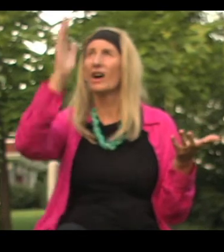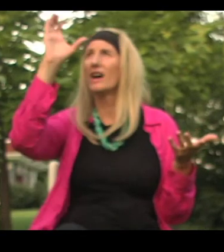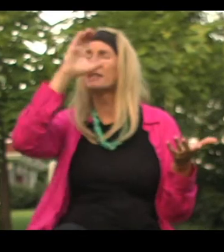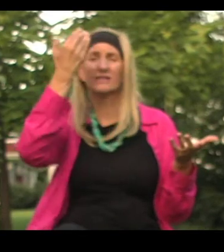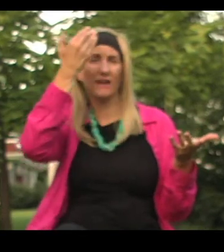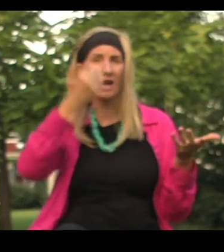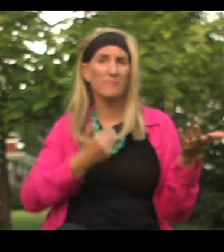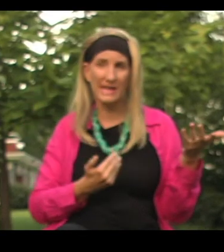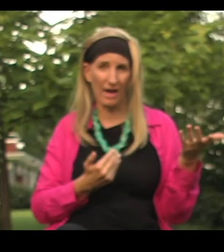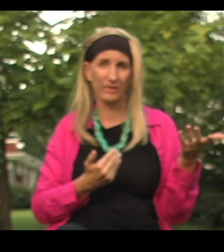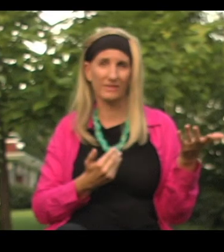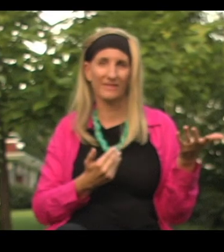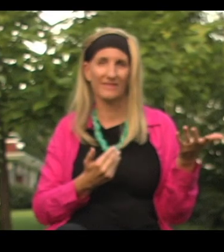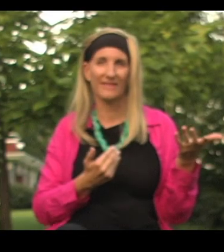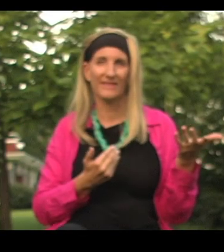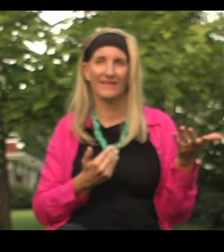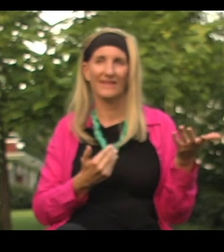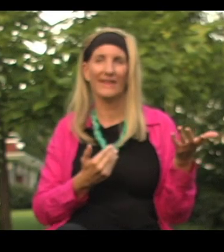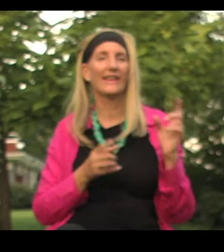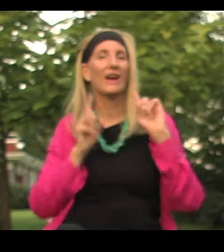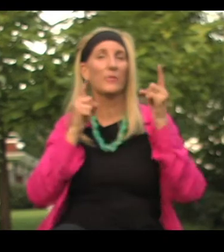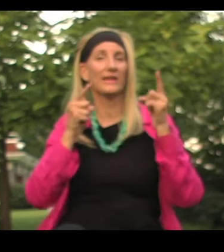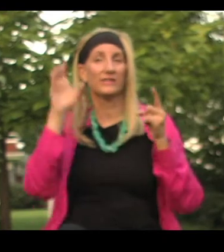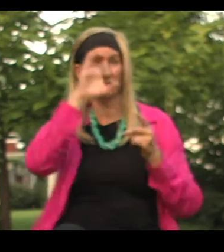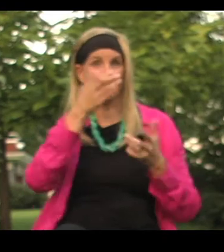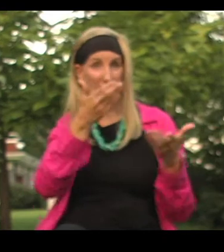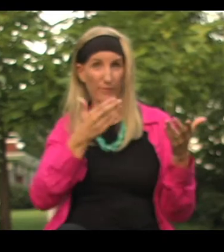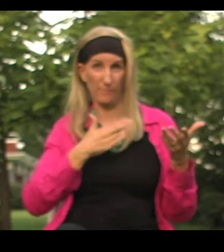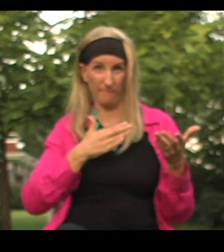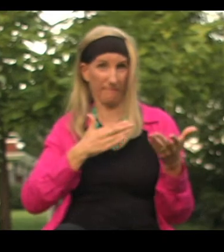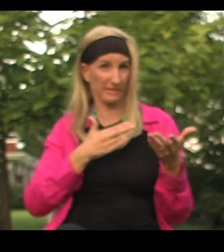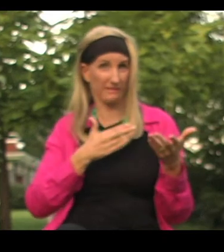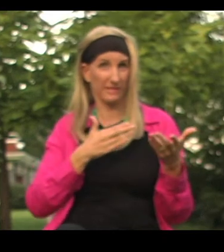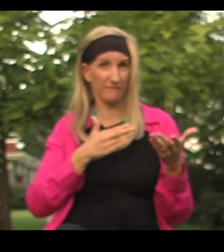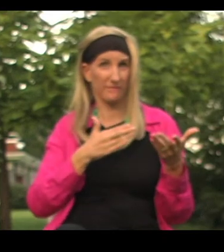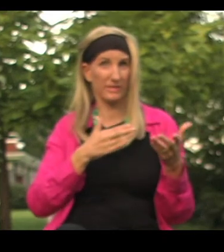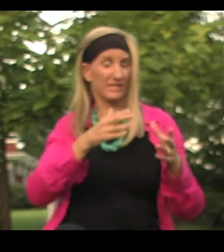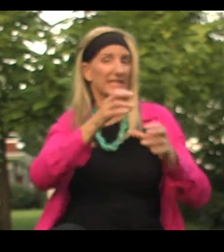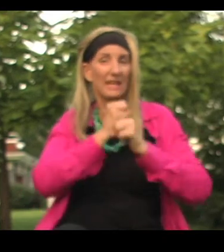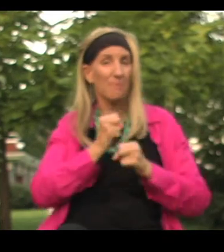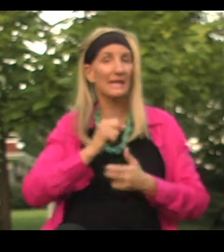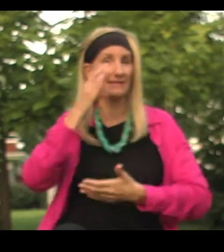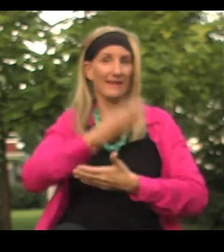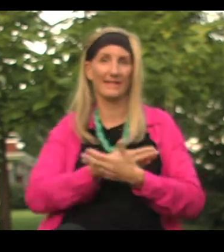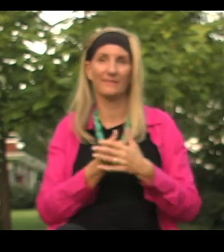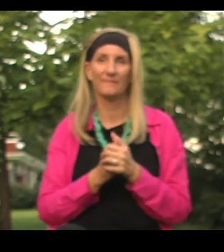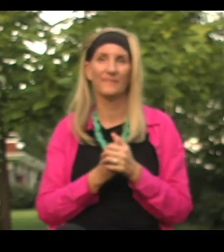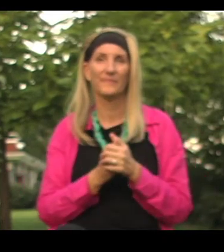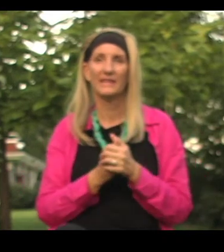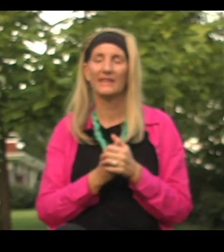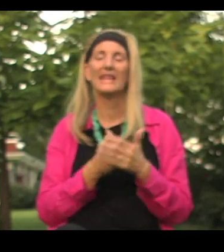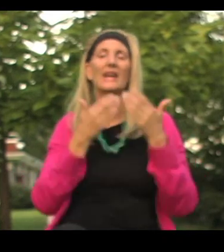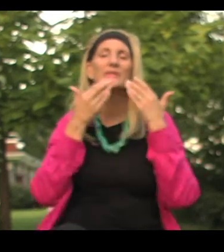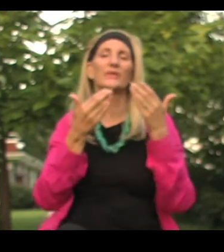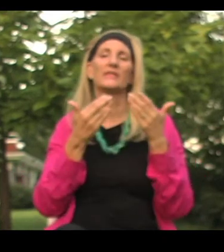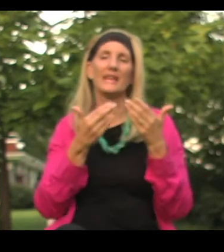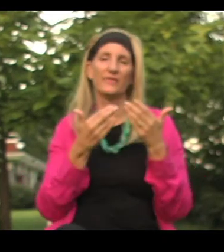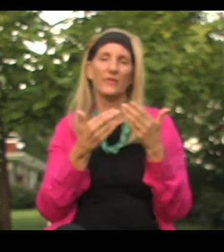God sought me out, and then I went to seek to get my son. And I'm so thankful for